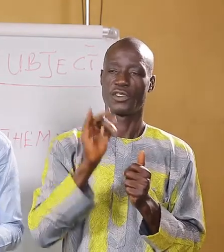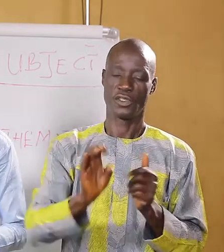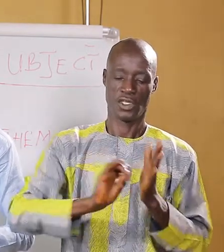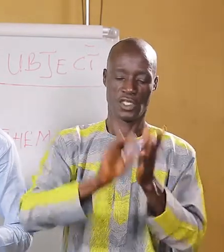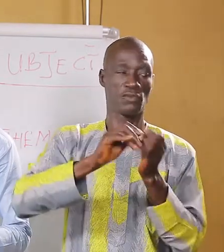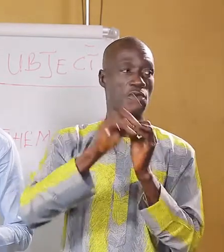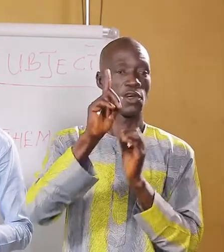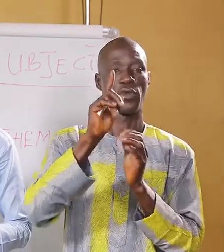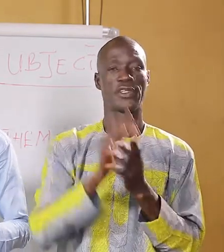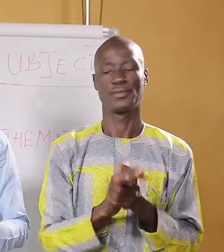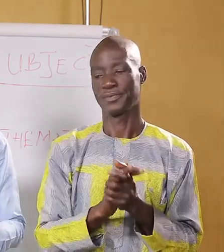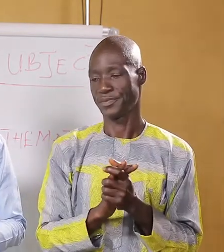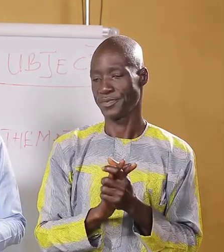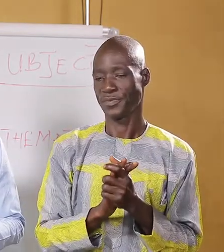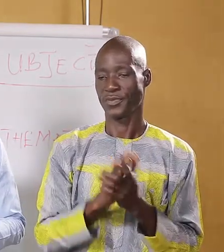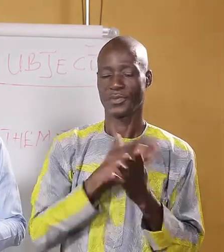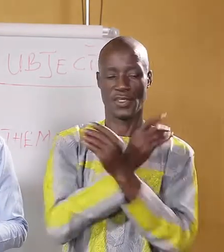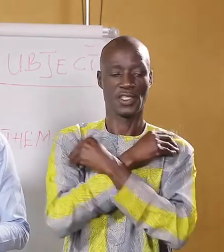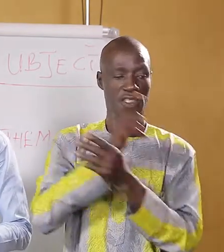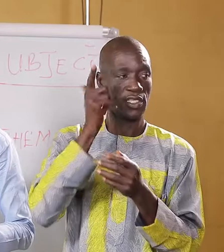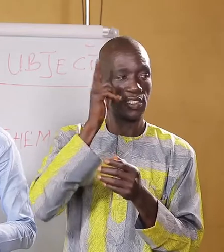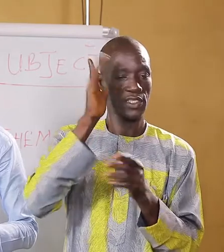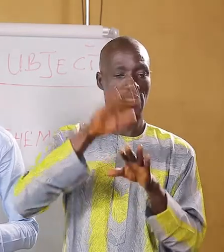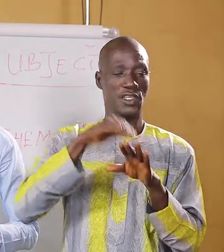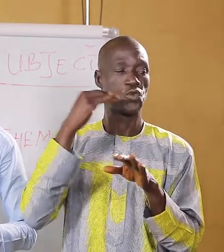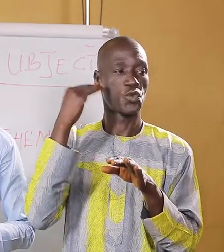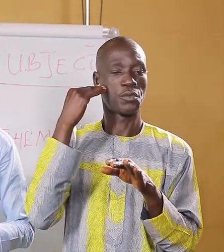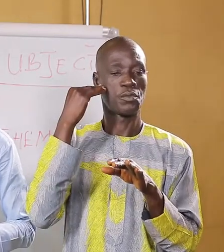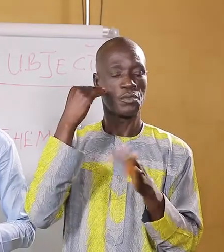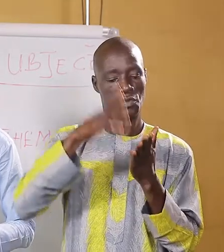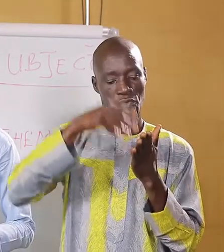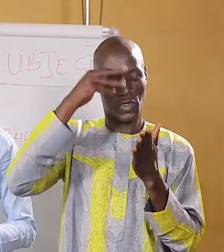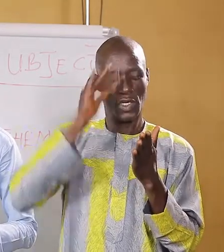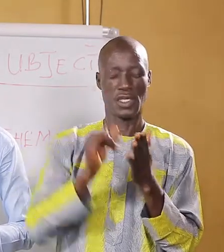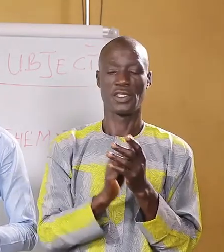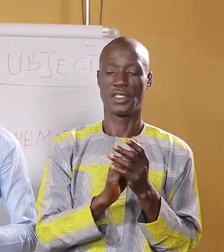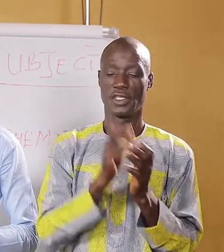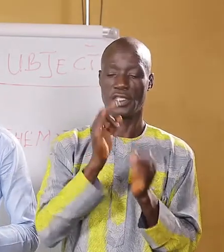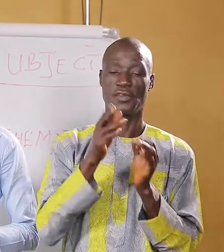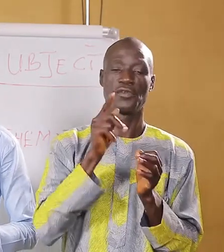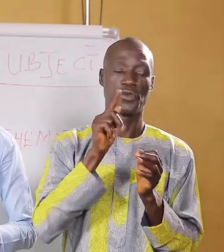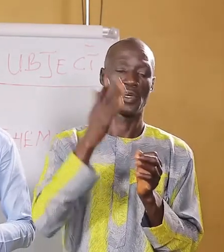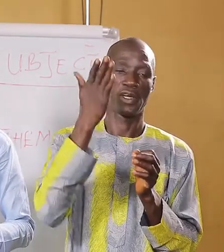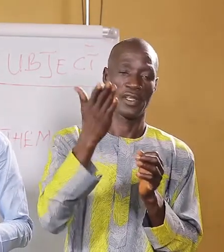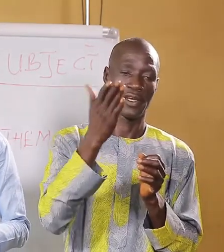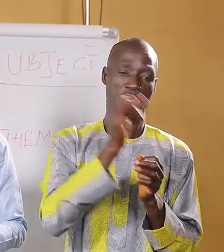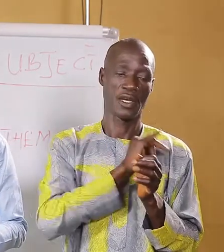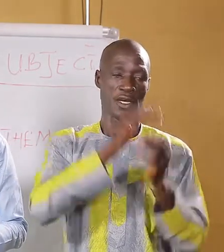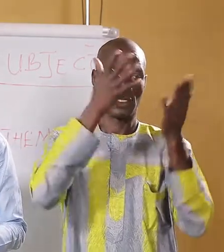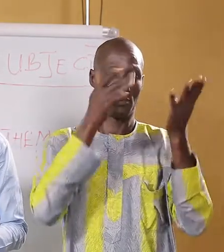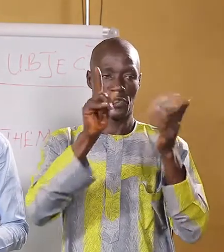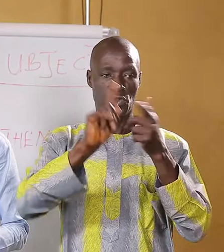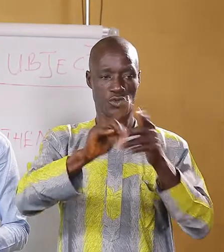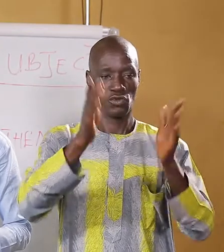Example number 1. So my dear listeners, learners, if you are there, I expect you